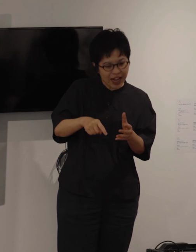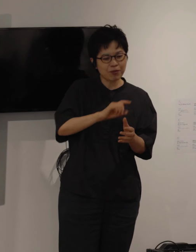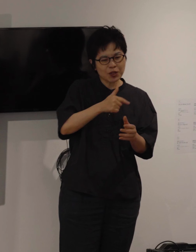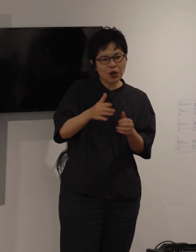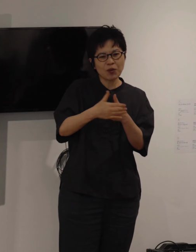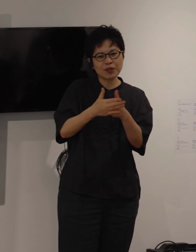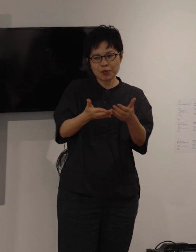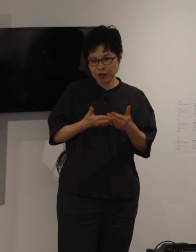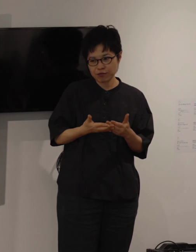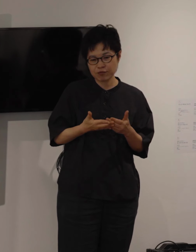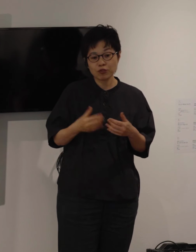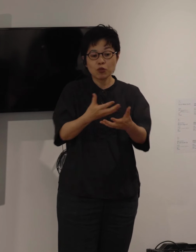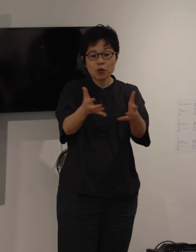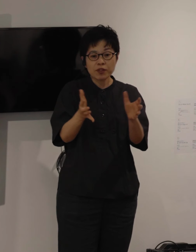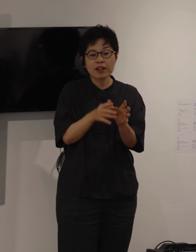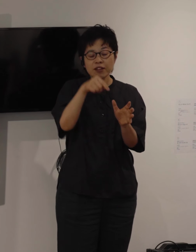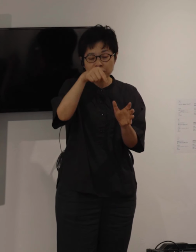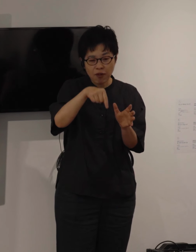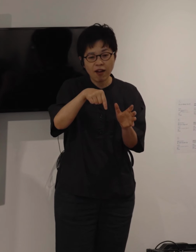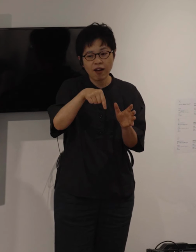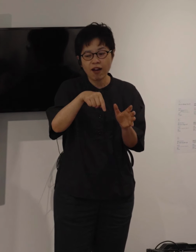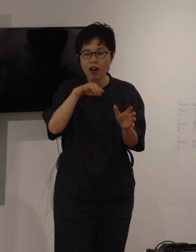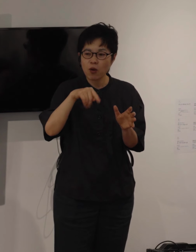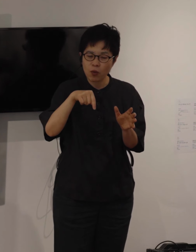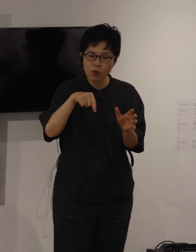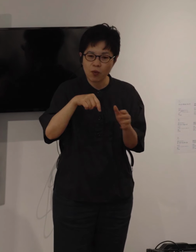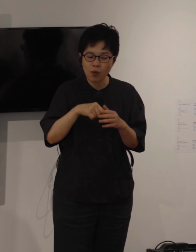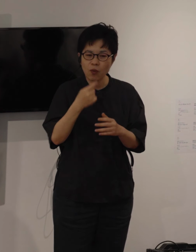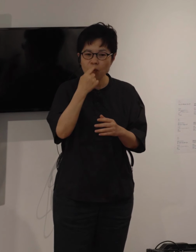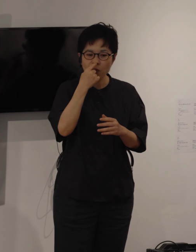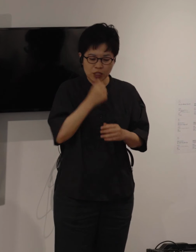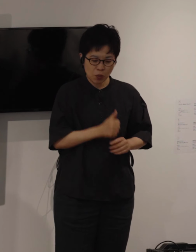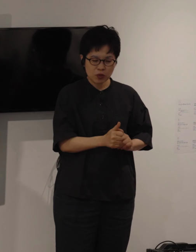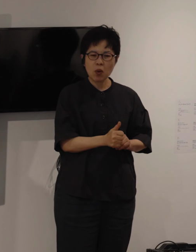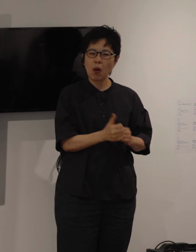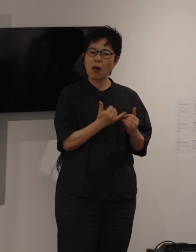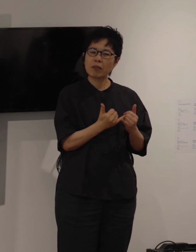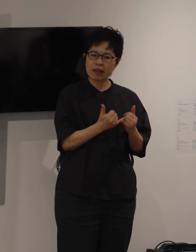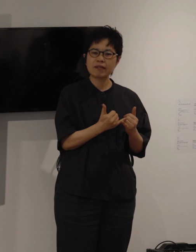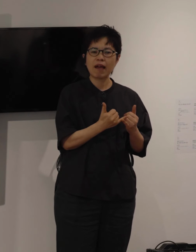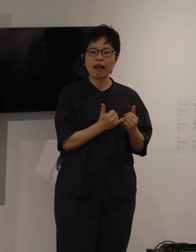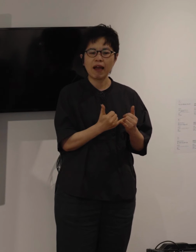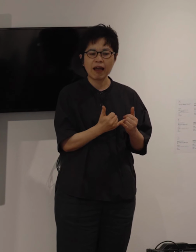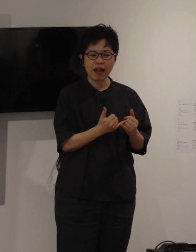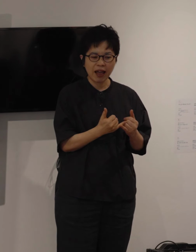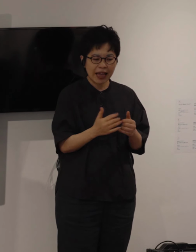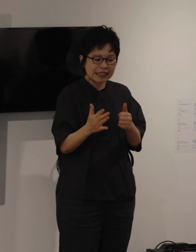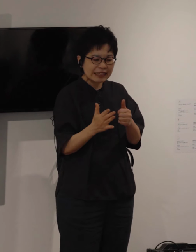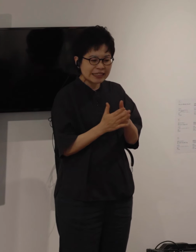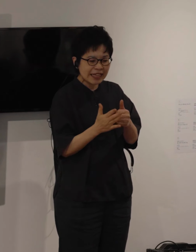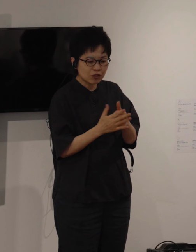place that helps a person like my son, who couldn't actually go out that front door and walk down the street in